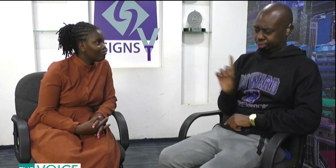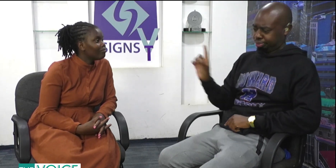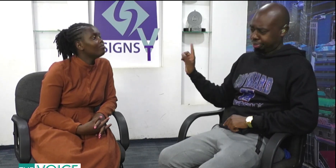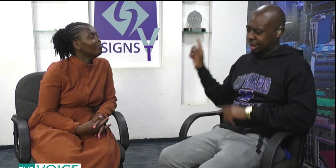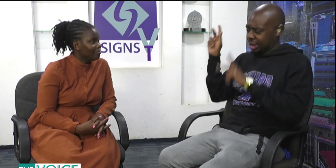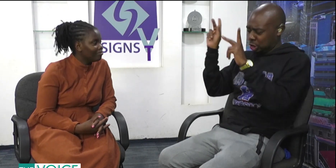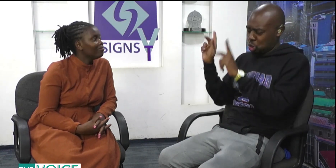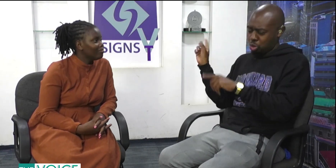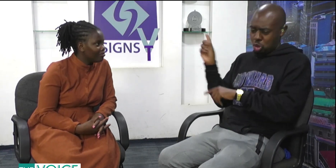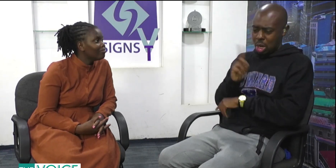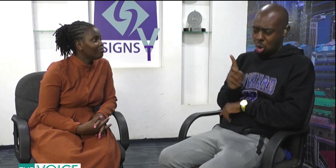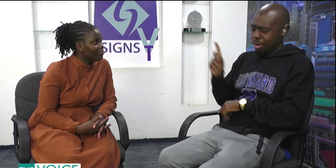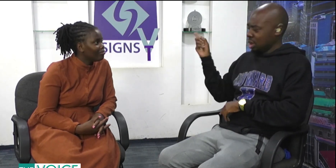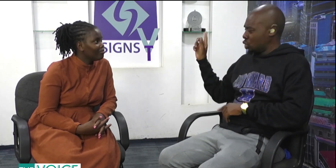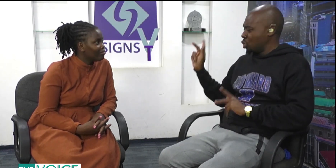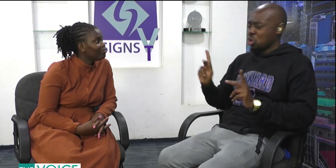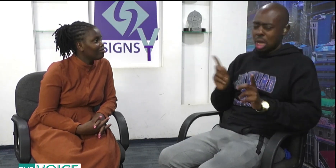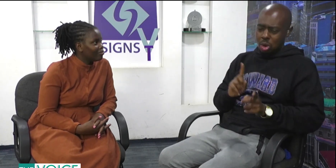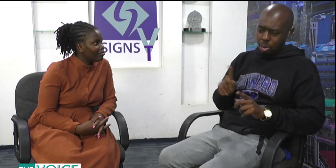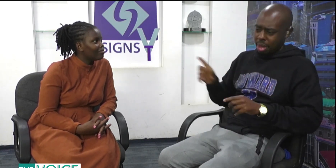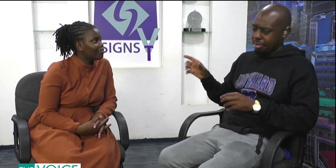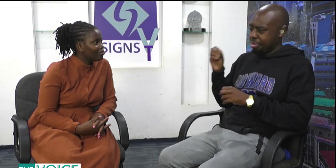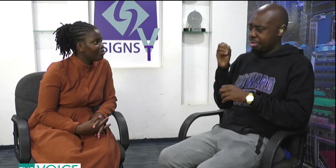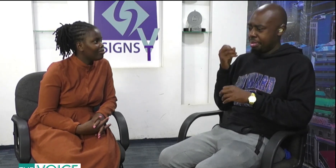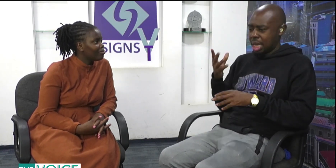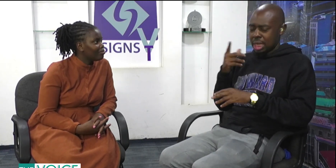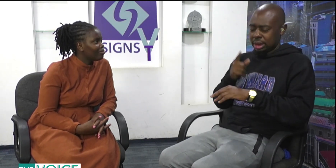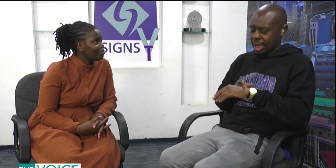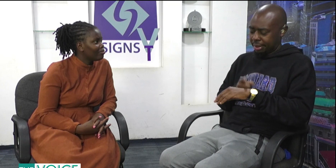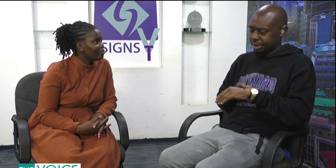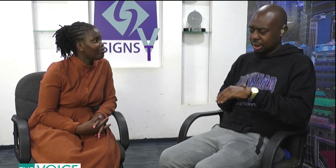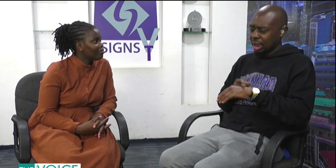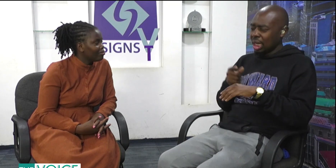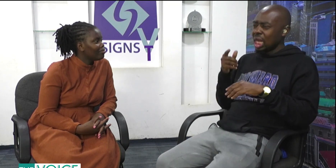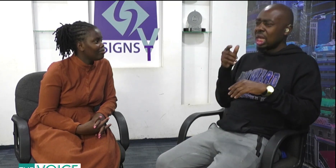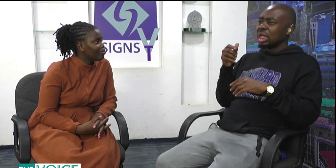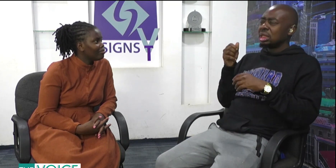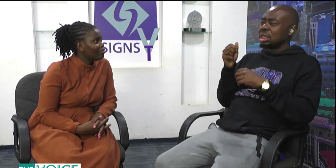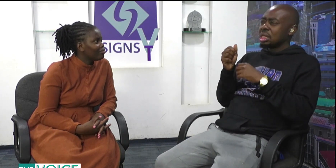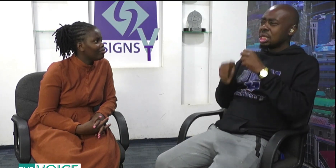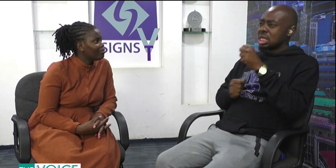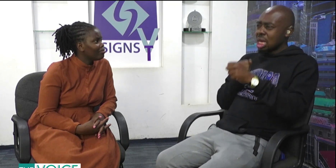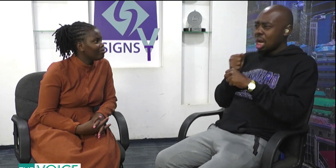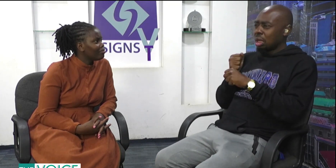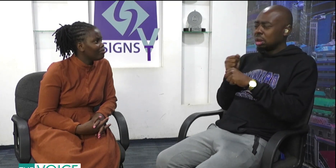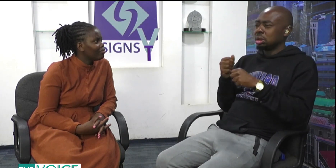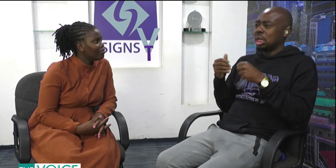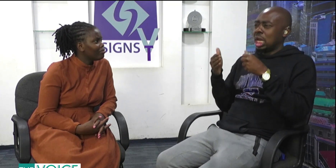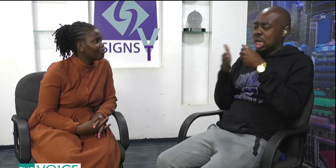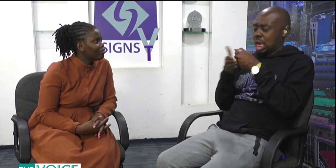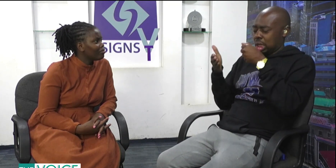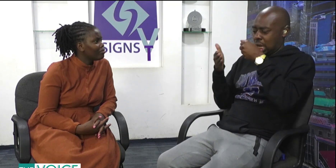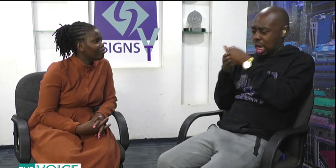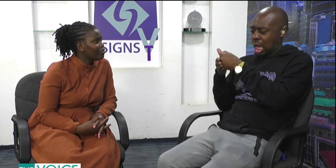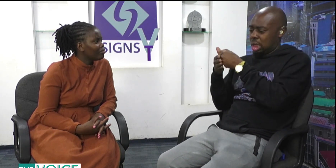So I used to travel Nairobi, Kisumu every time for medication.